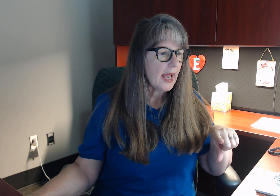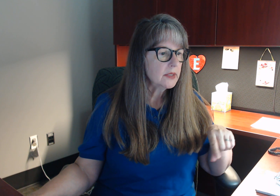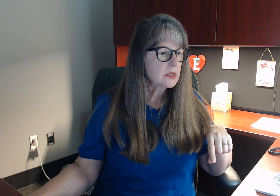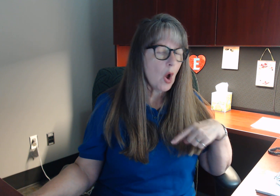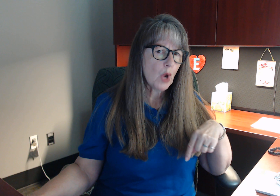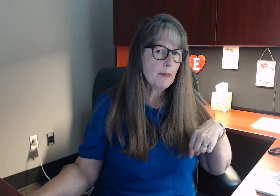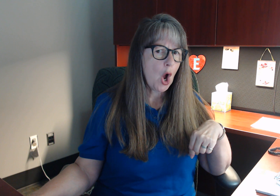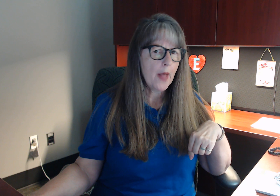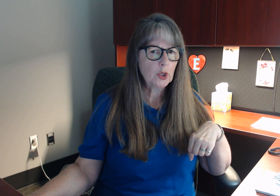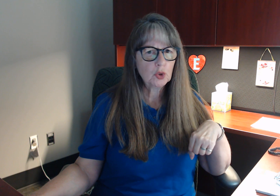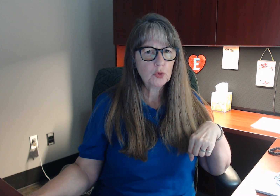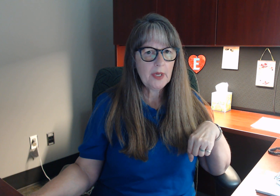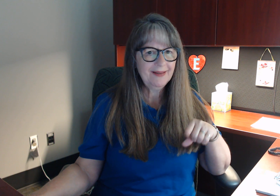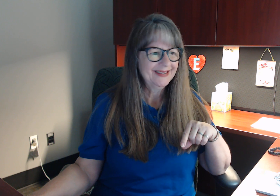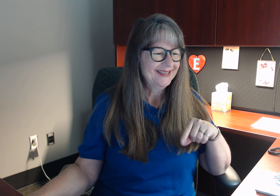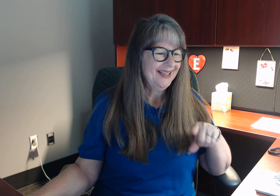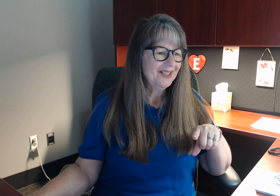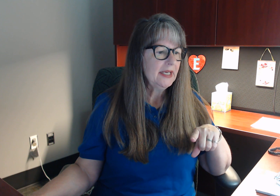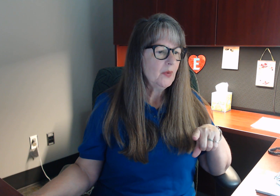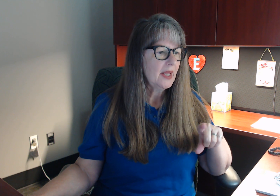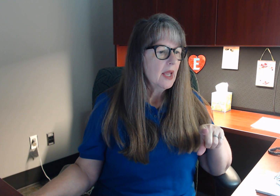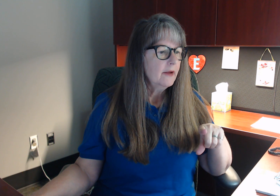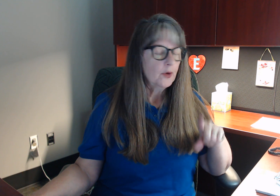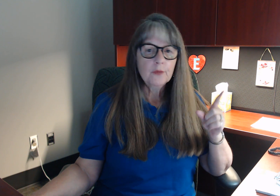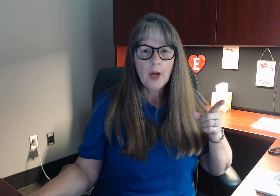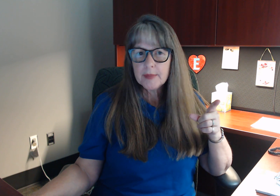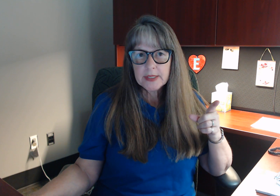cats. Oh, come on, they're so sweet. Anyway, fear of vomiting.